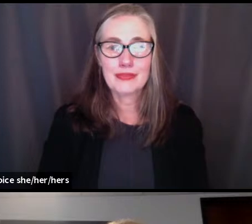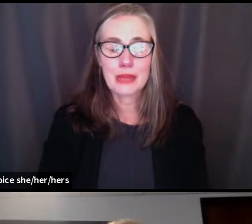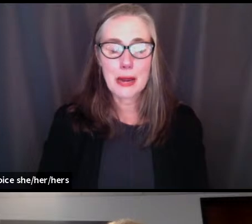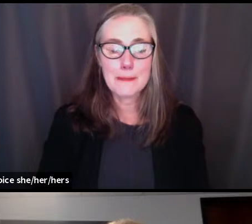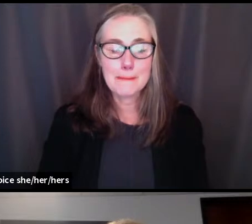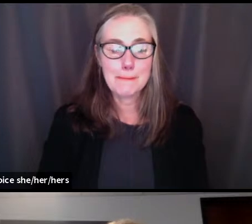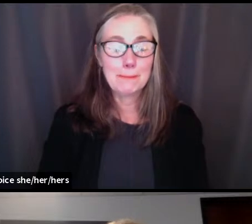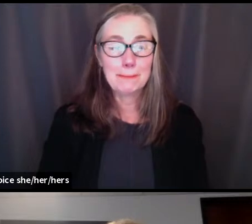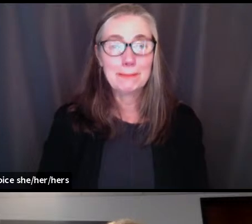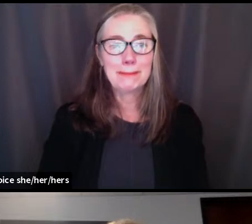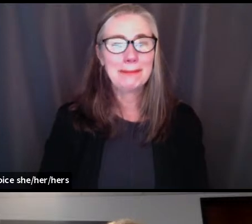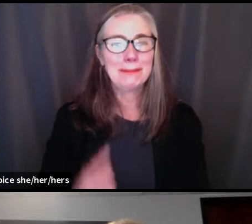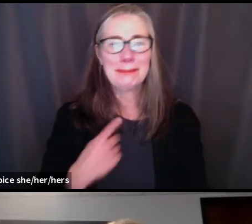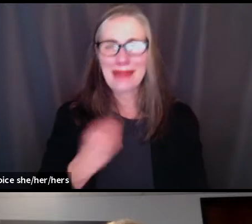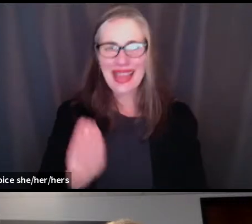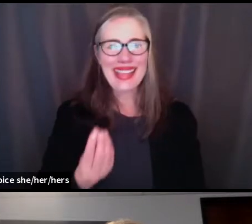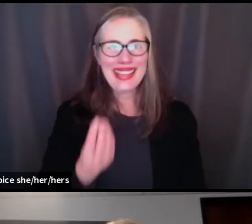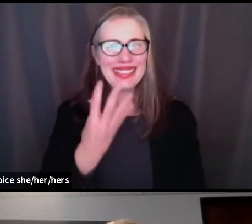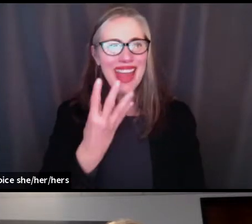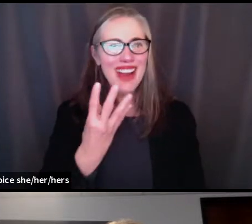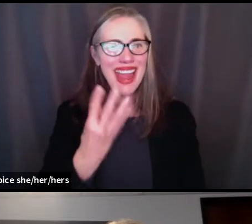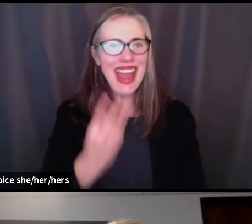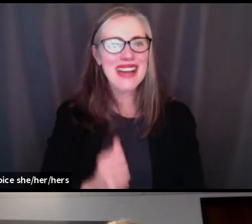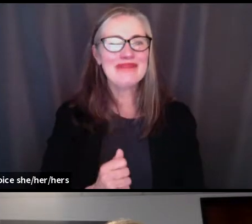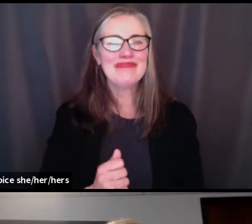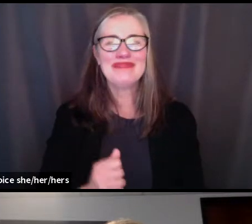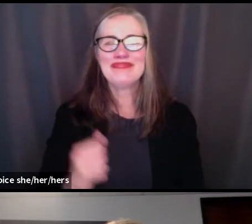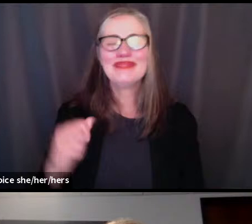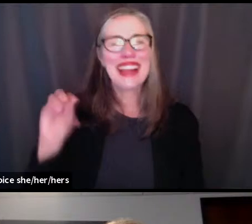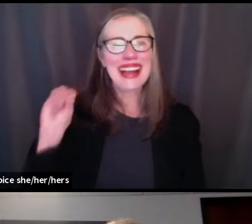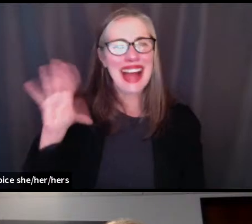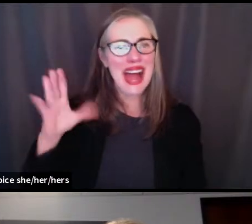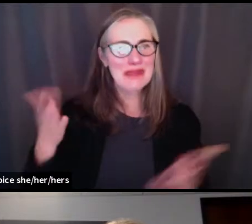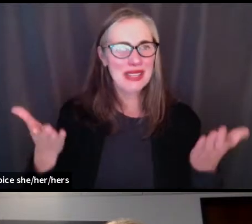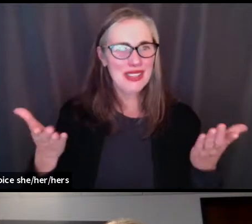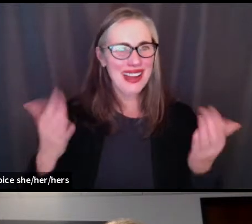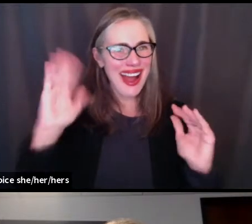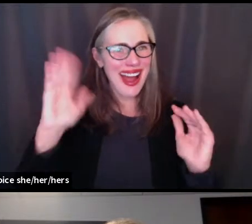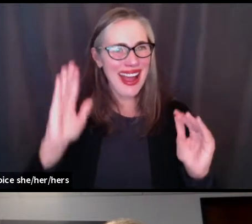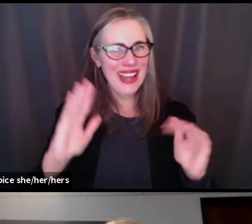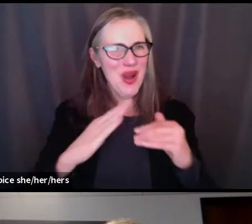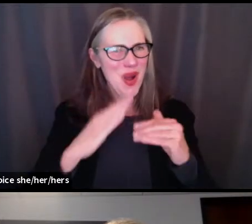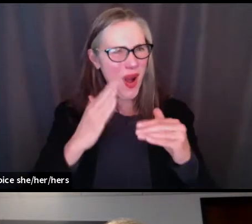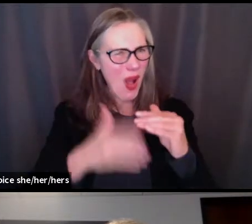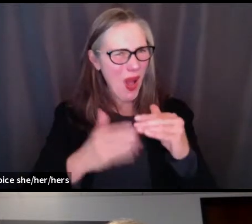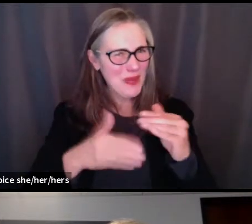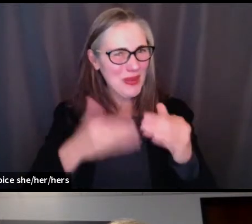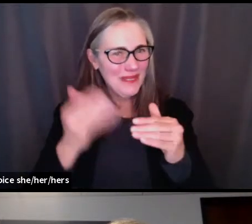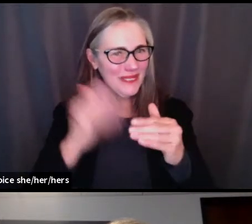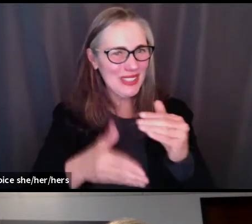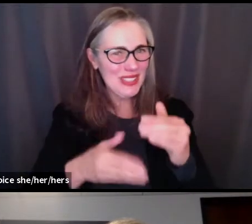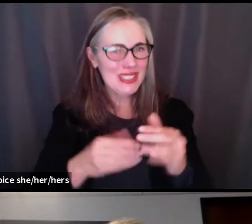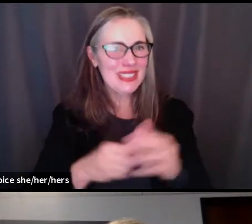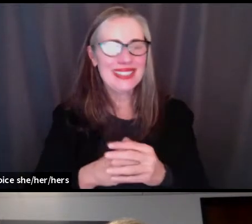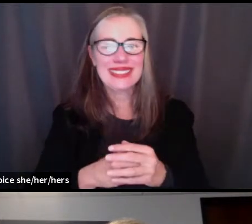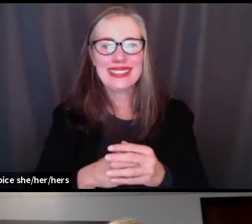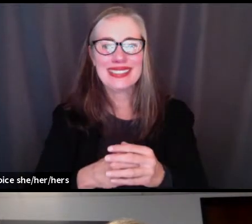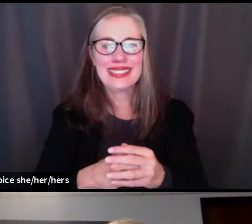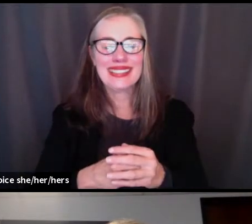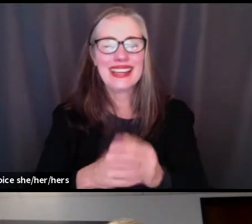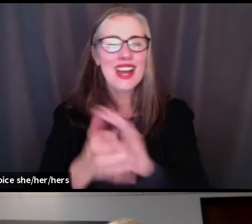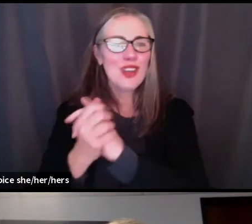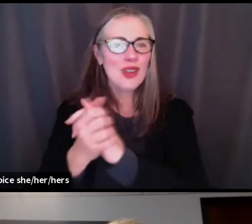There I am. Hi, everyone. Okay, we're in the home stretch. First of all, we would like to congratulate our